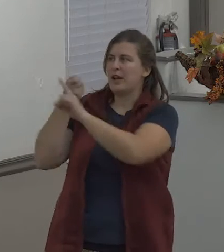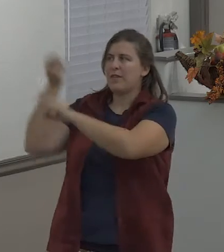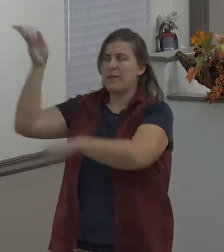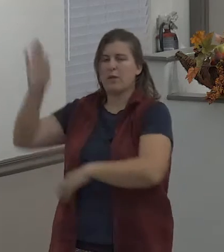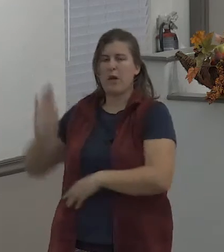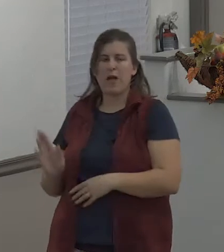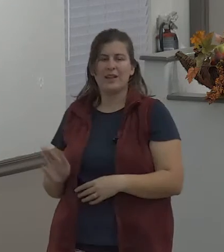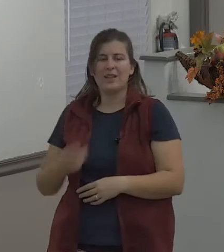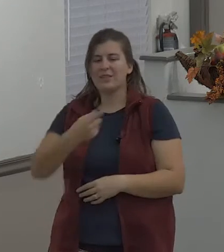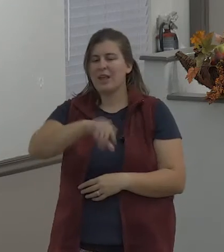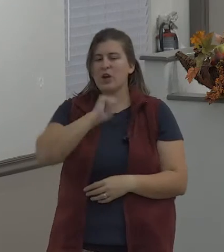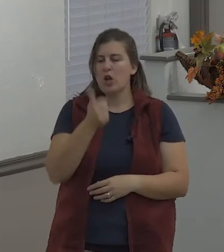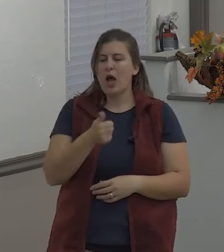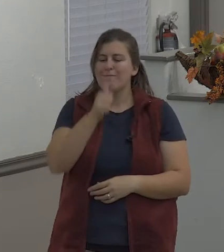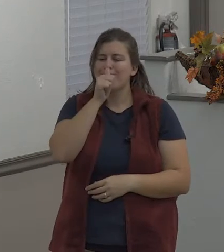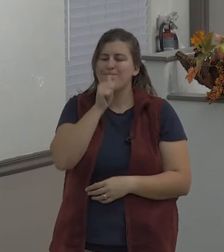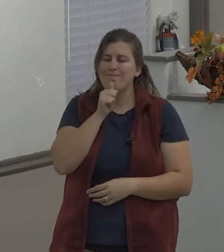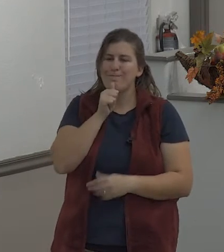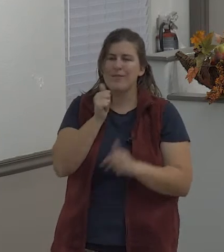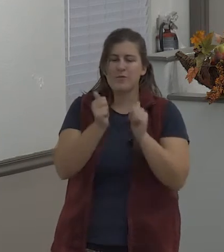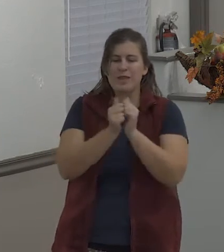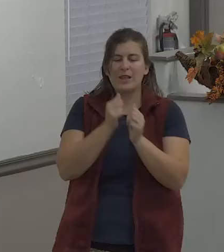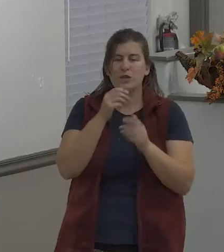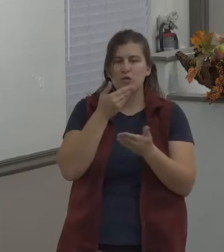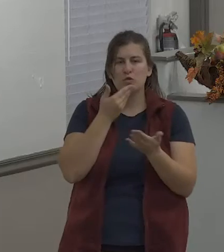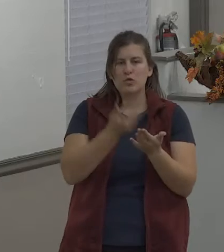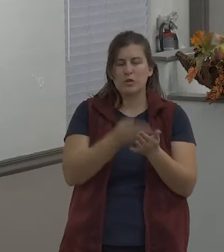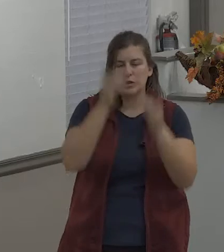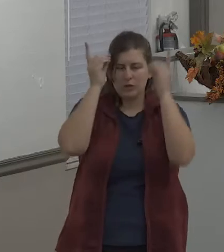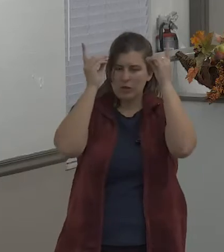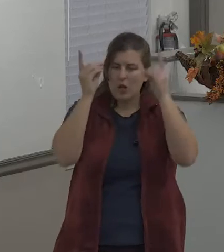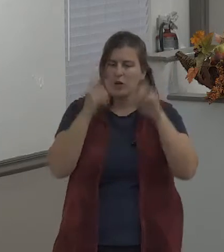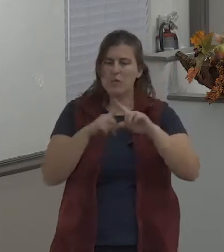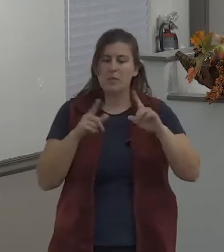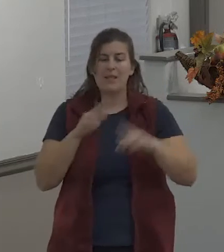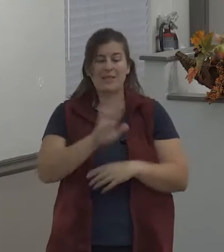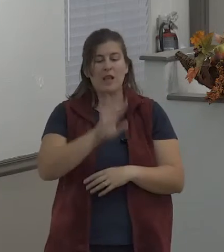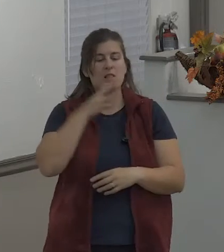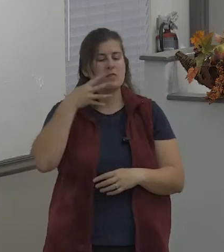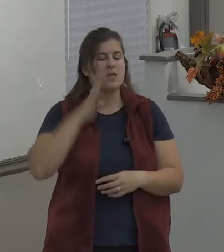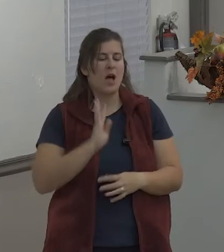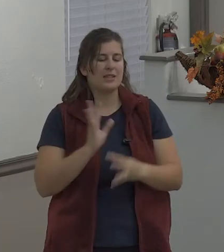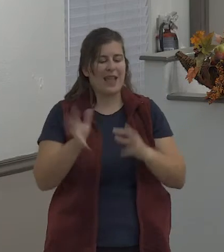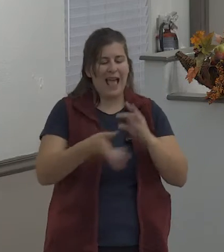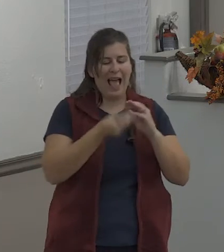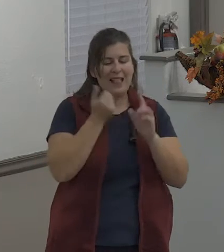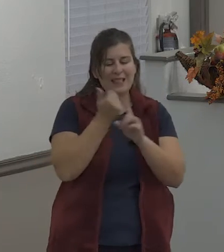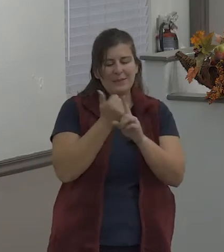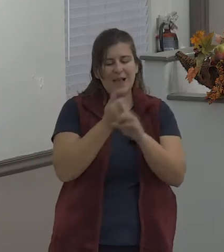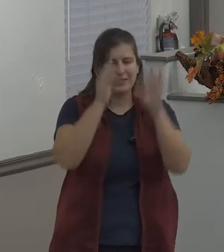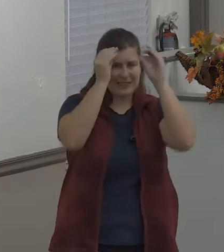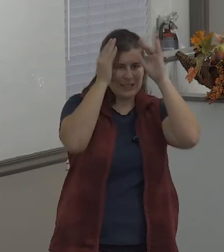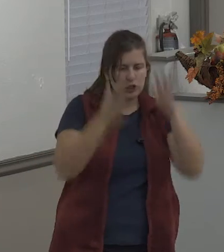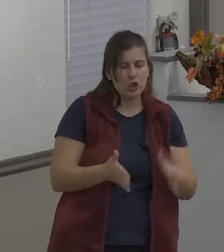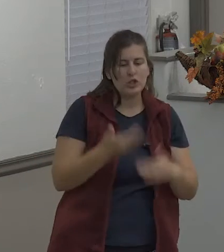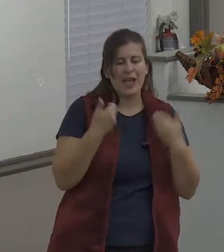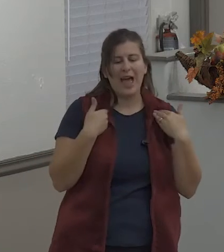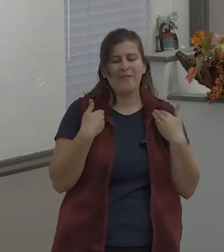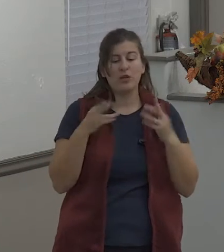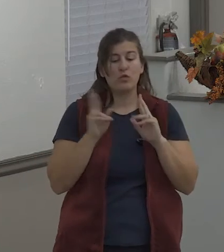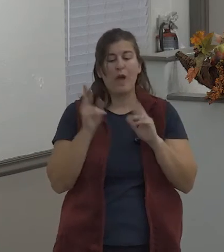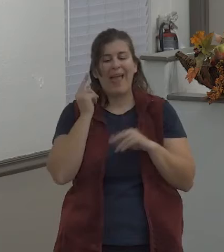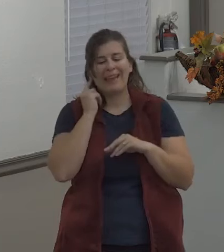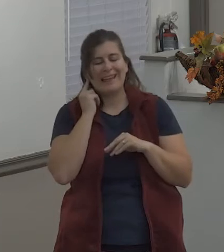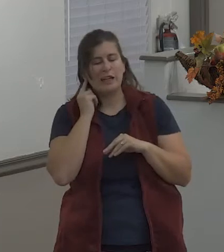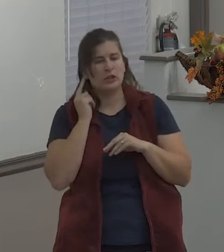They will not endure sound doctrine, verse 3 says, but after their lust, shall they heap to themselves teachers having